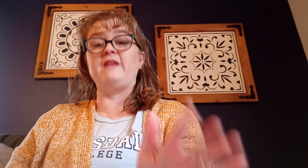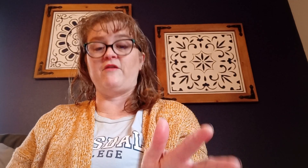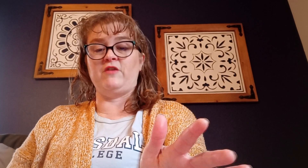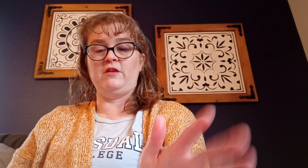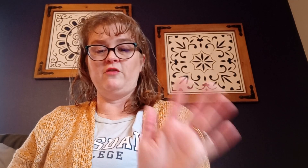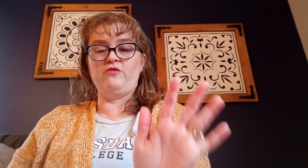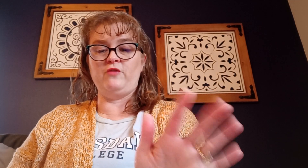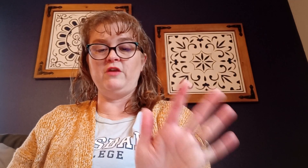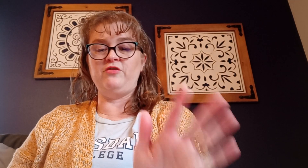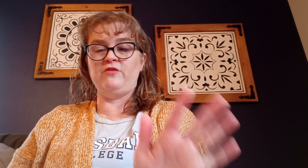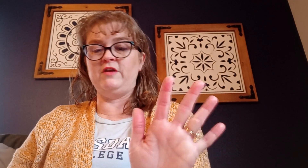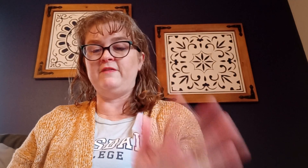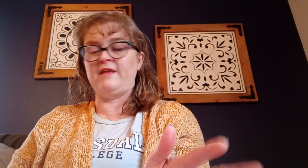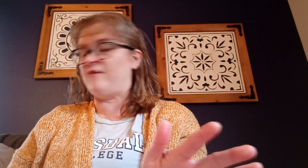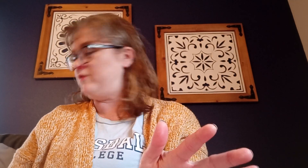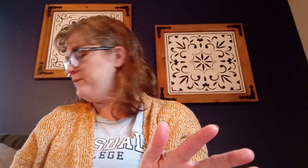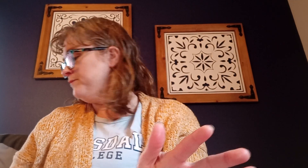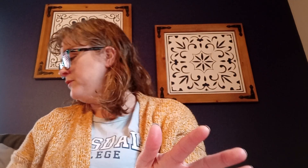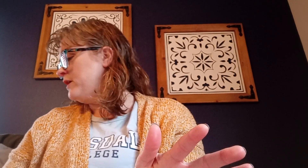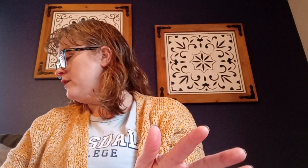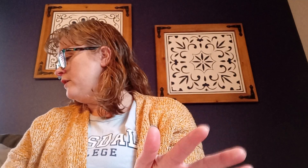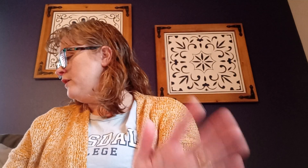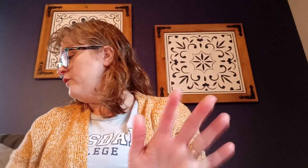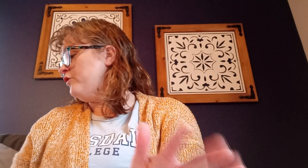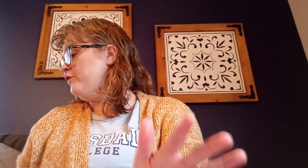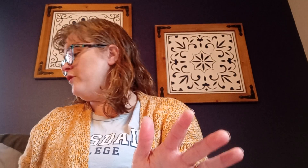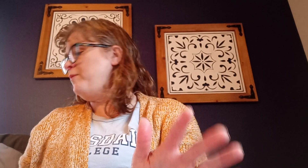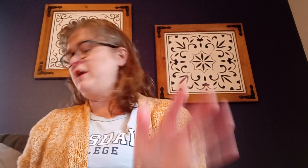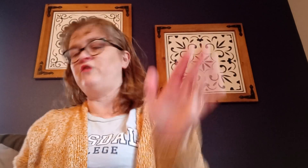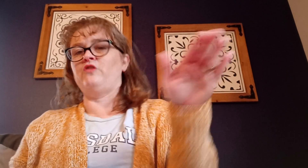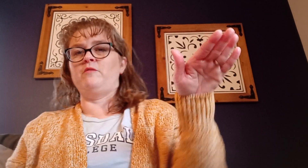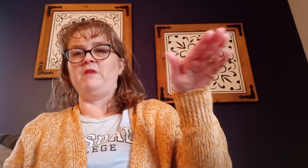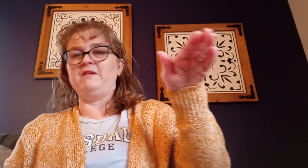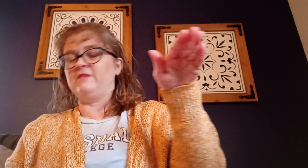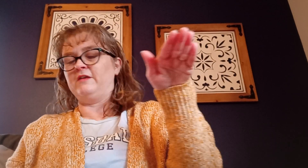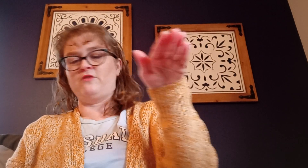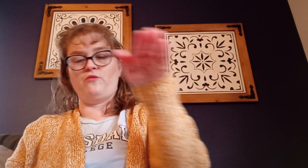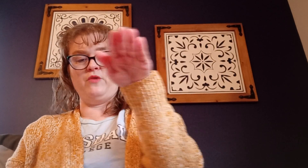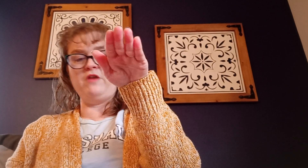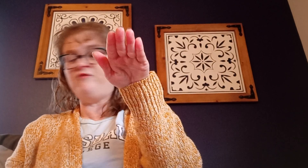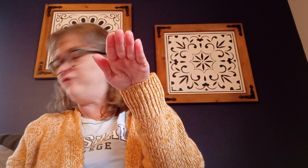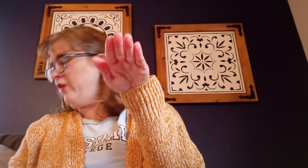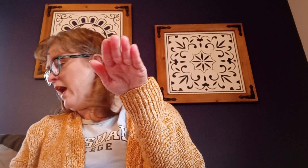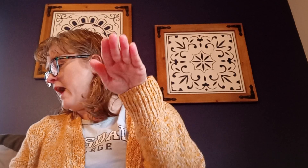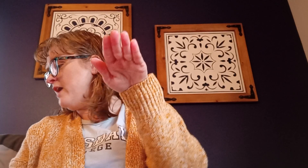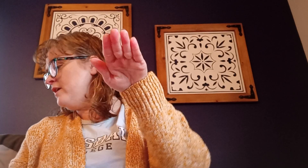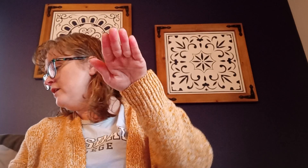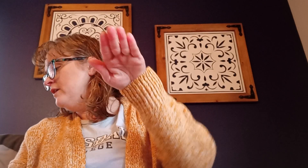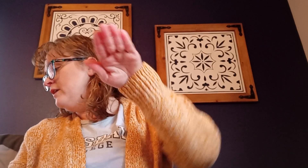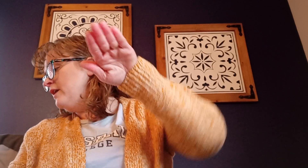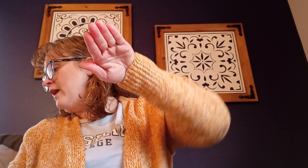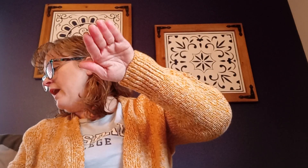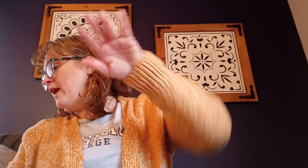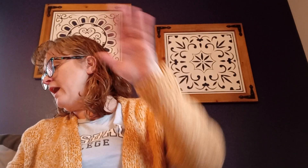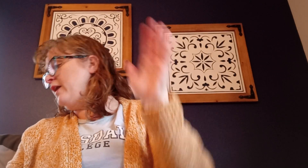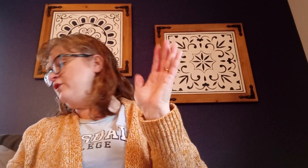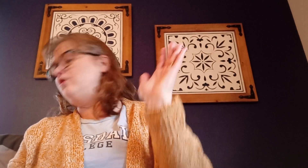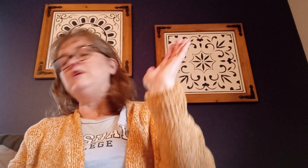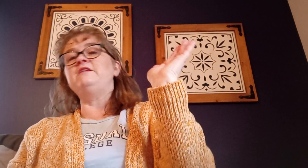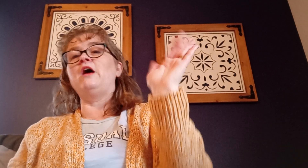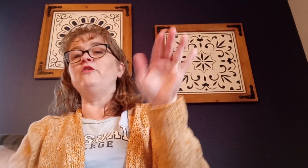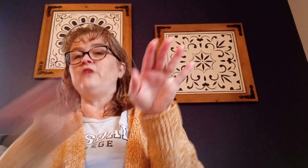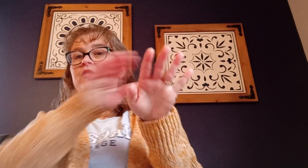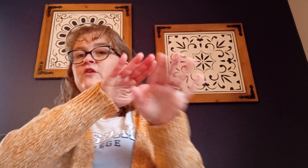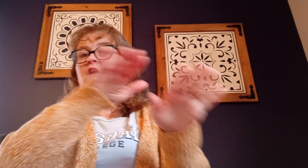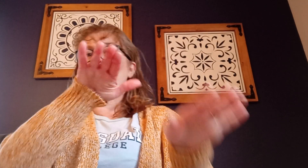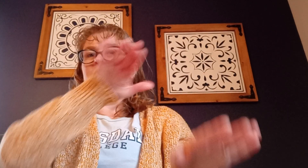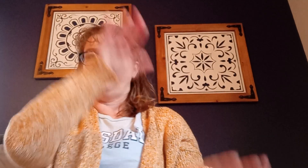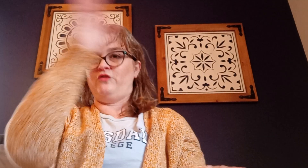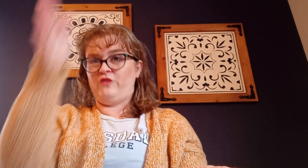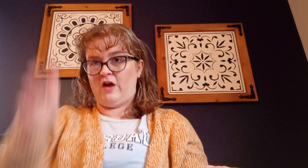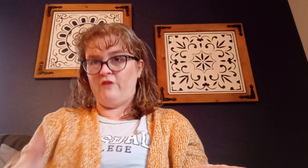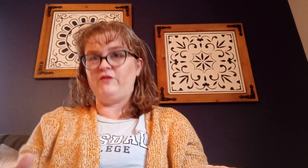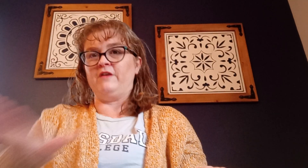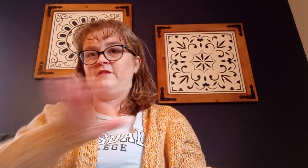337. 337. There's a picture, and basically it's a reef flat, and you can tell it's on the continental shelf because of